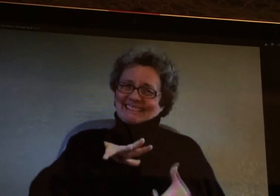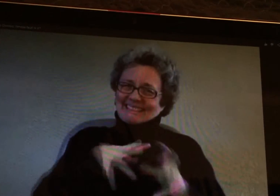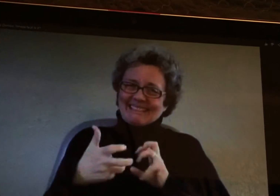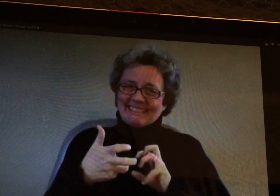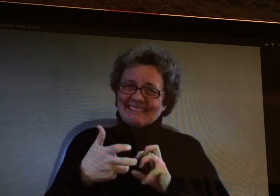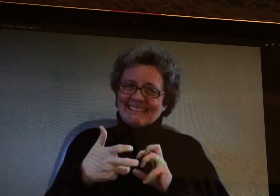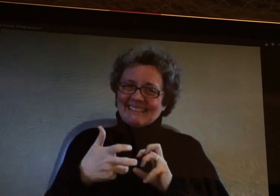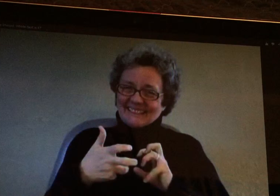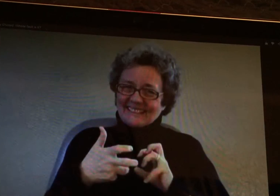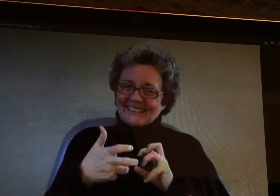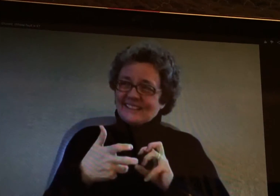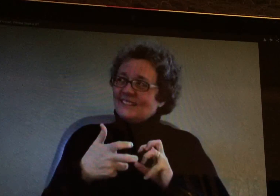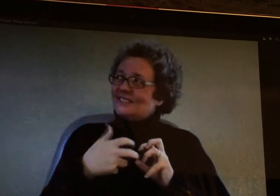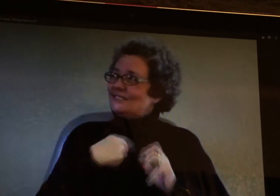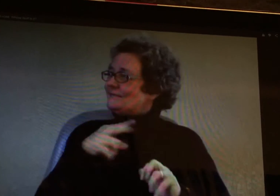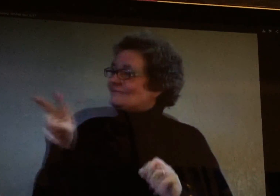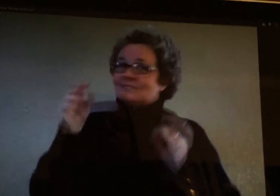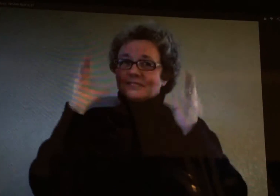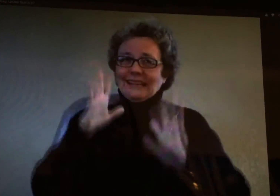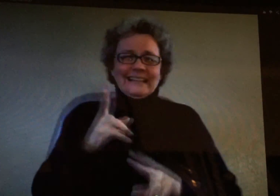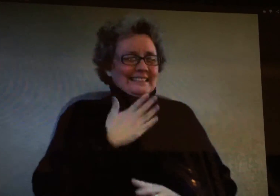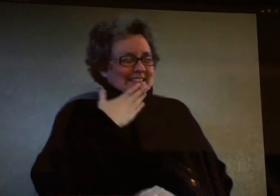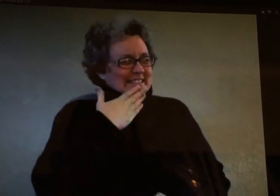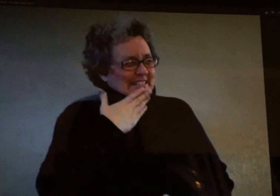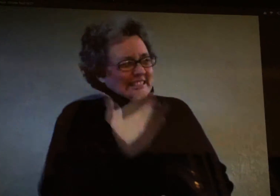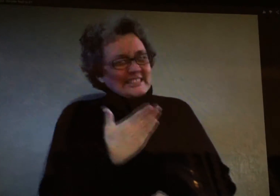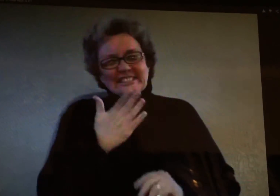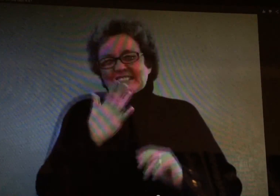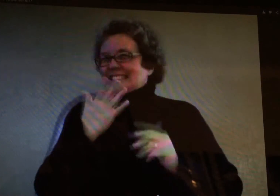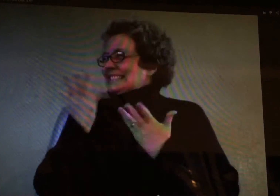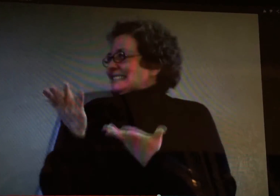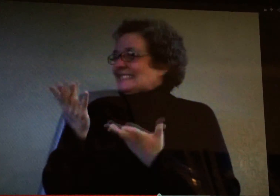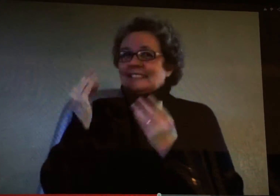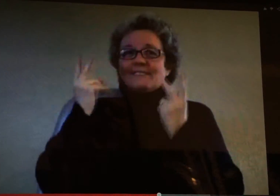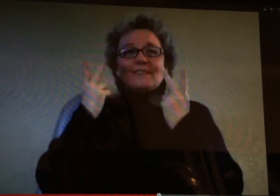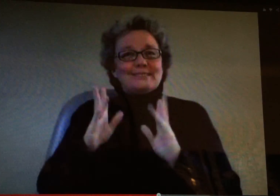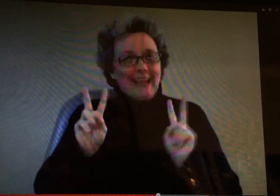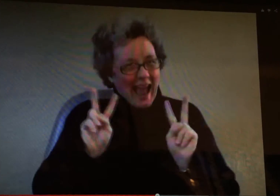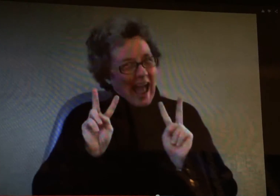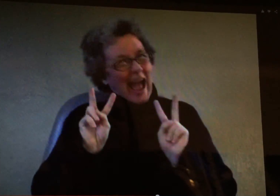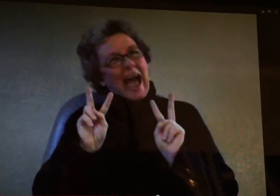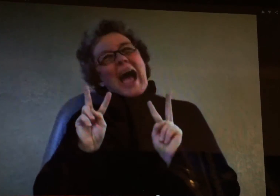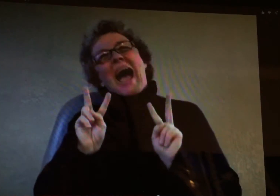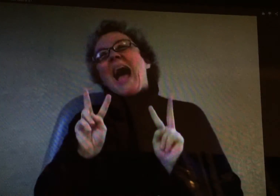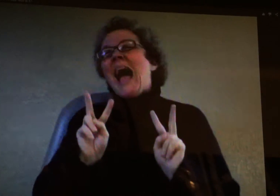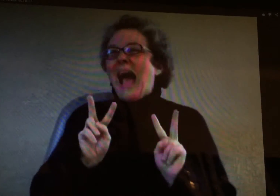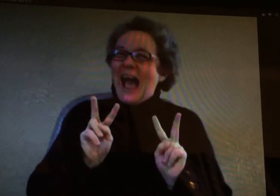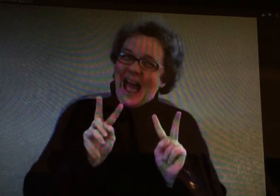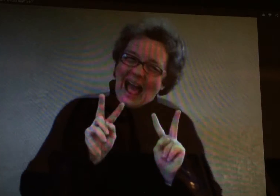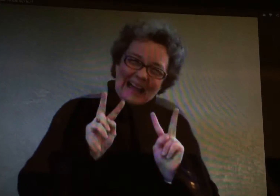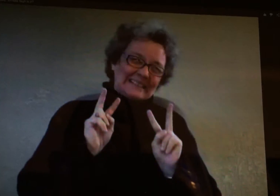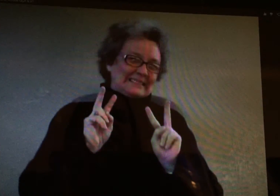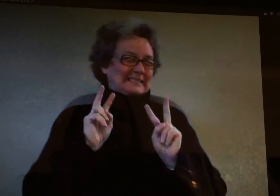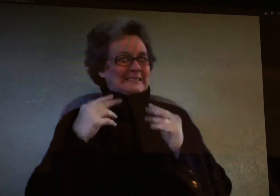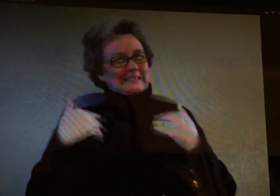I felt not proud, not happy. I kind of felt disruptive inside, and the teacher